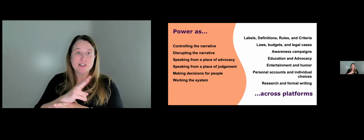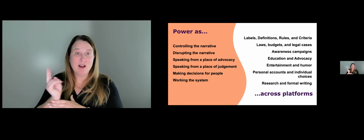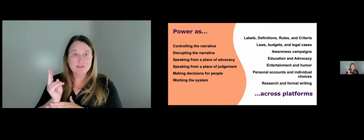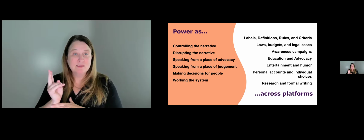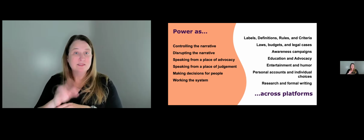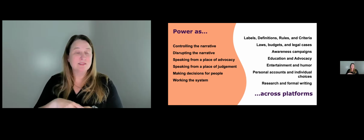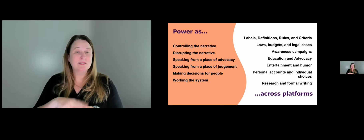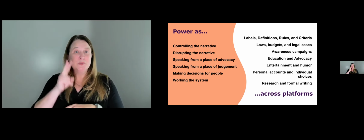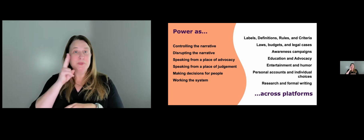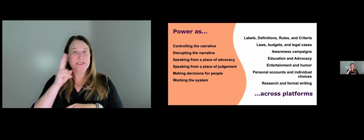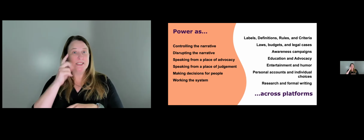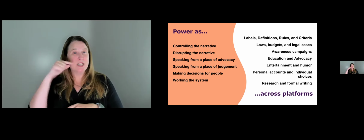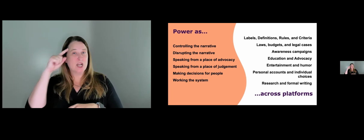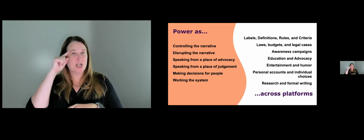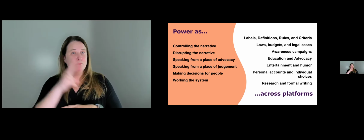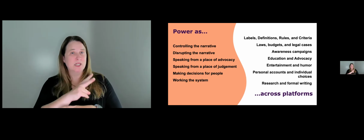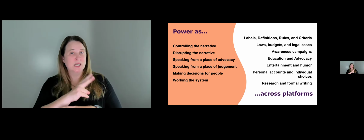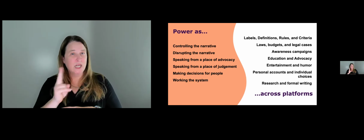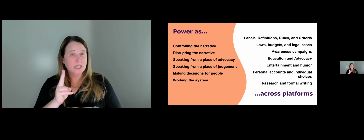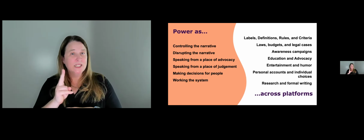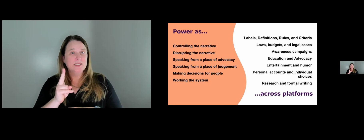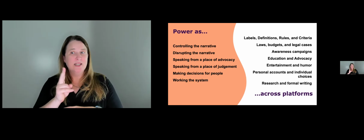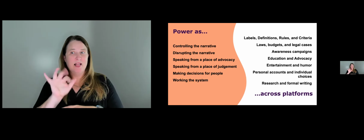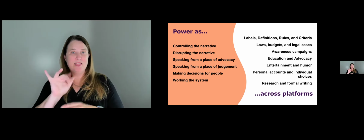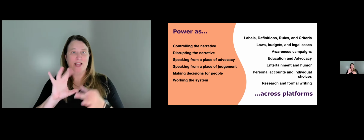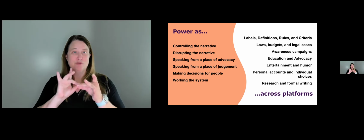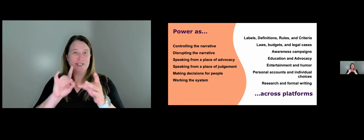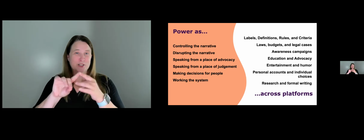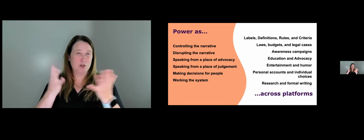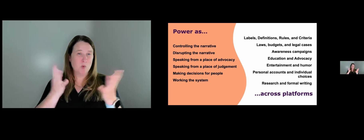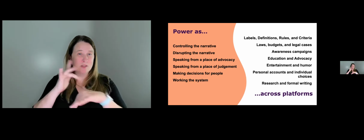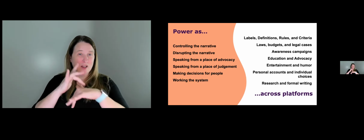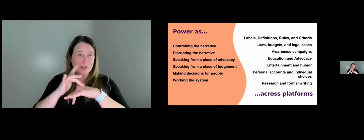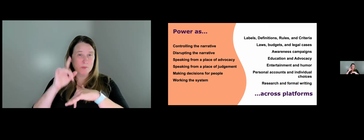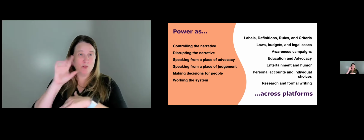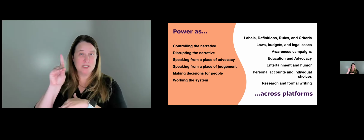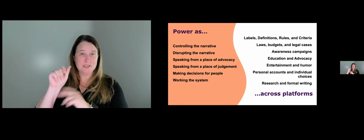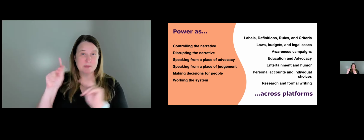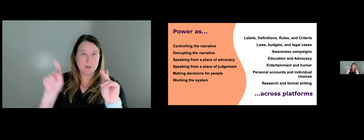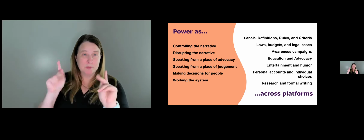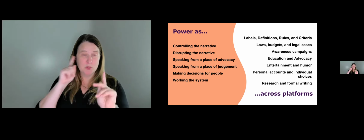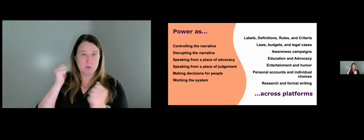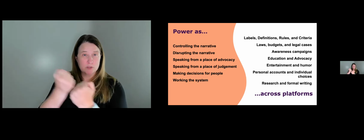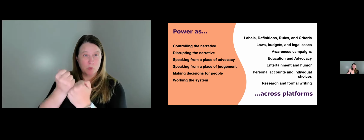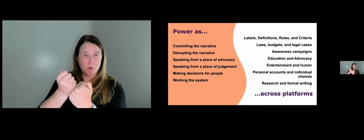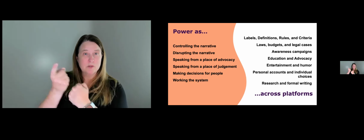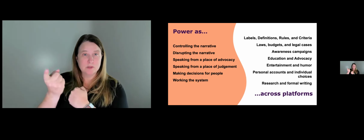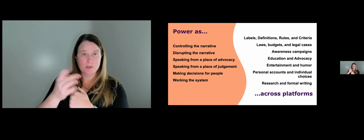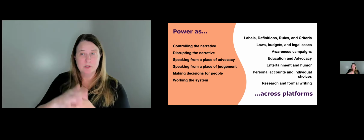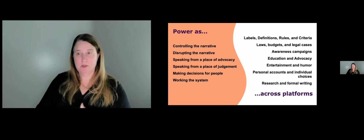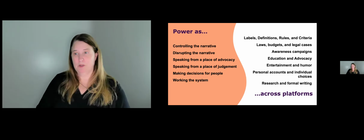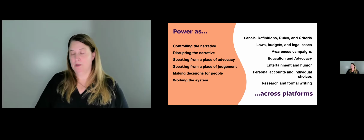law. With budget cuts, you're seeing the government cutting budgets right now, and